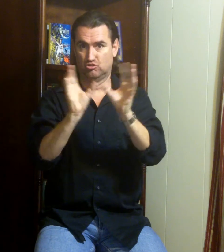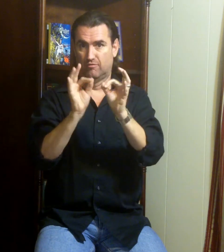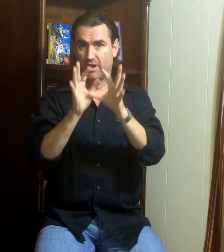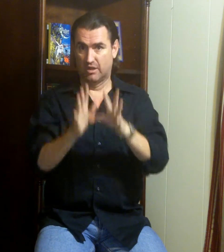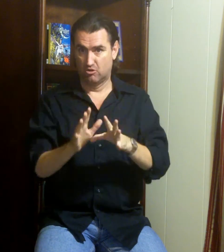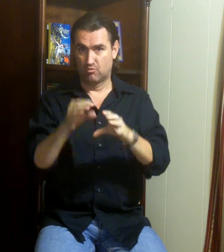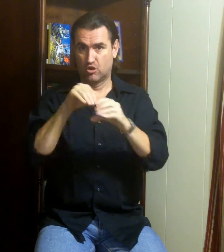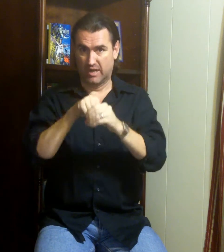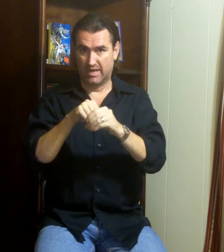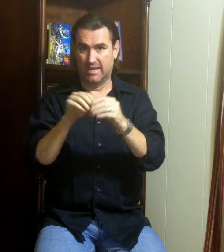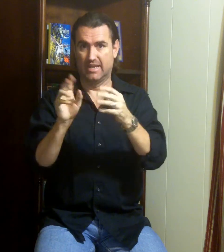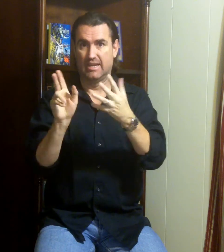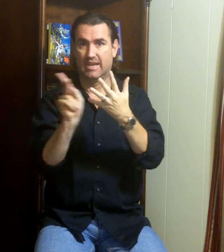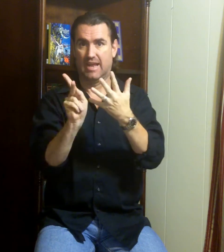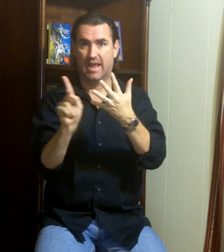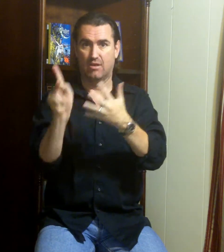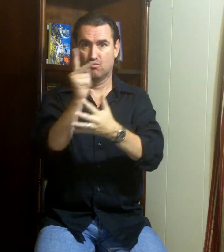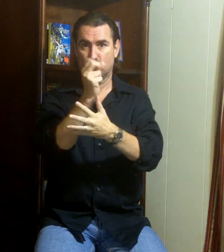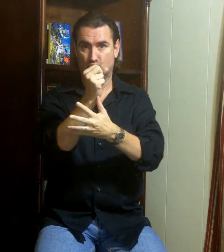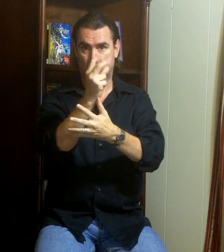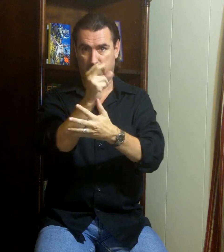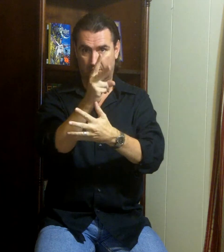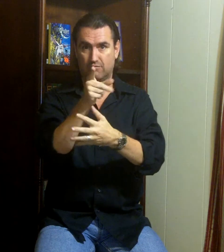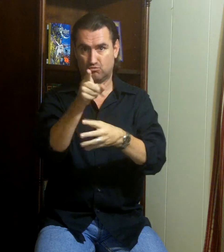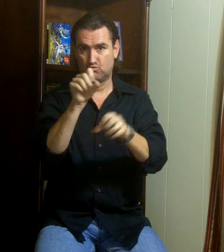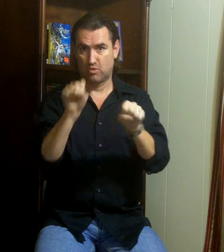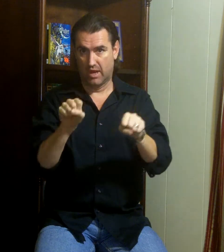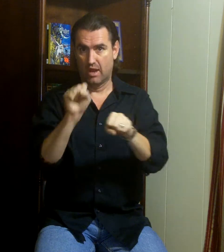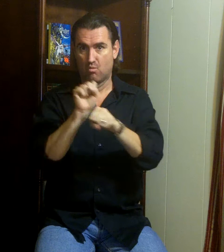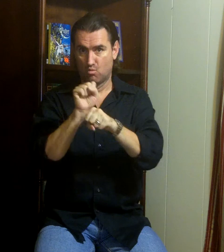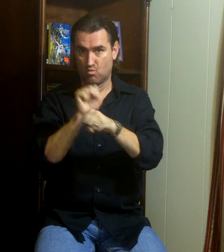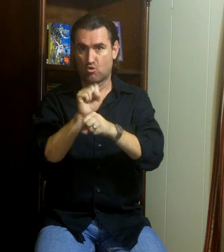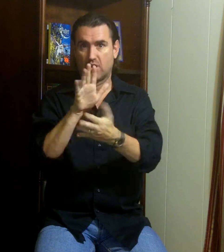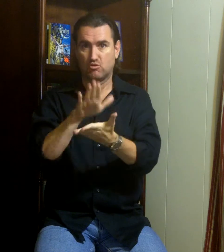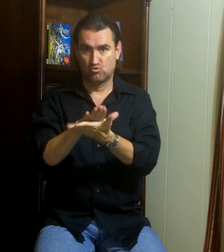elementary all the way up to high school setting if you have